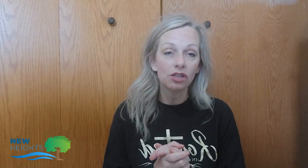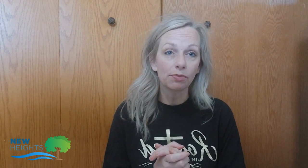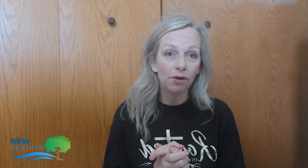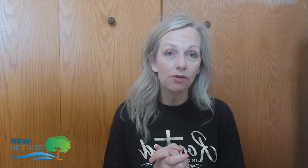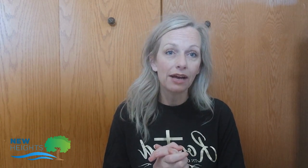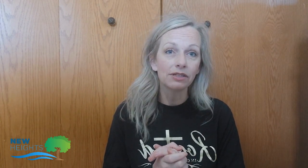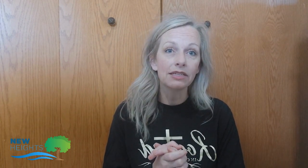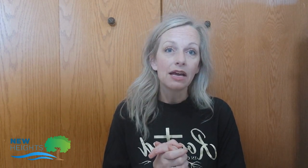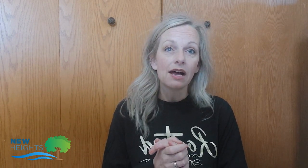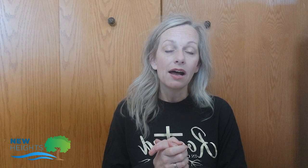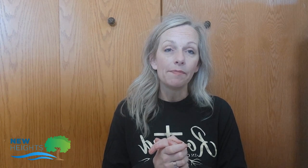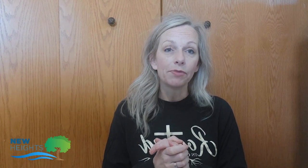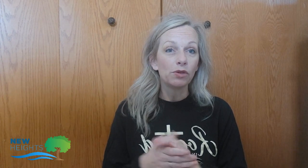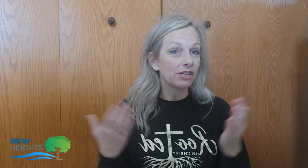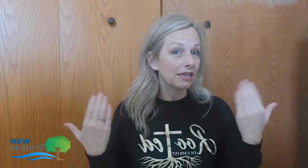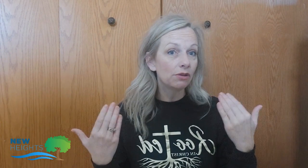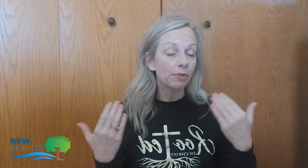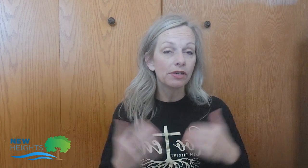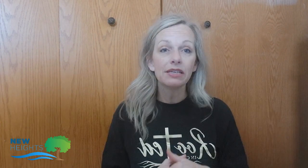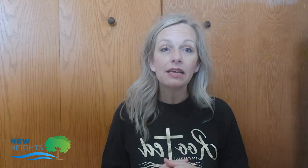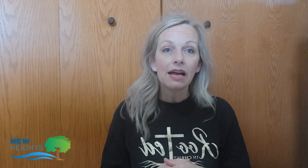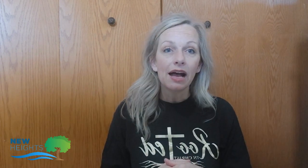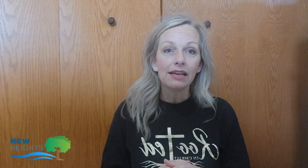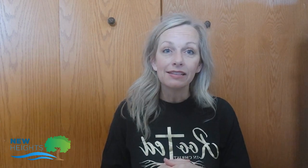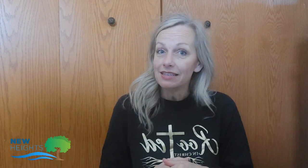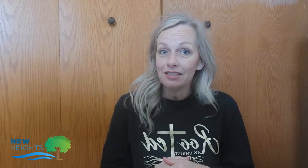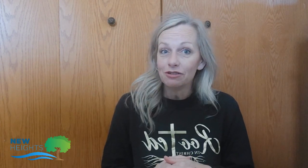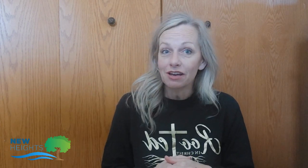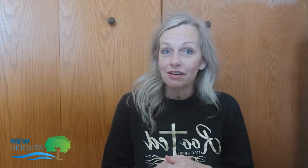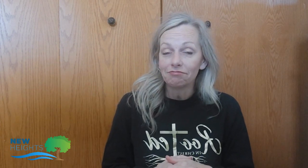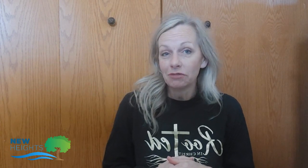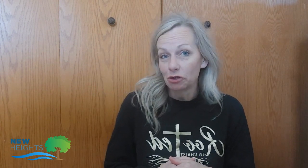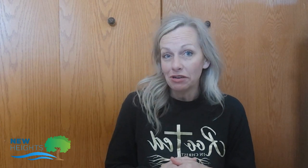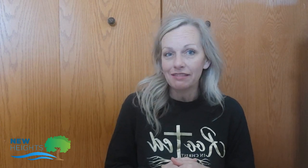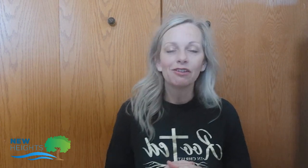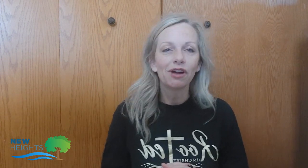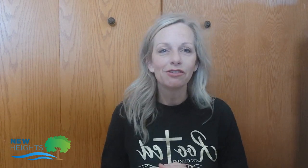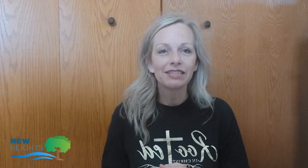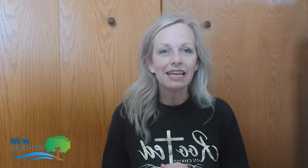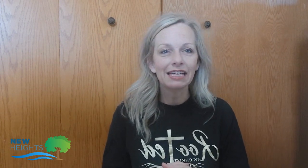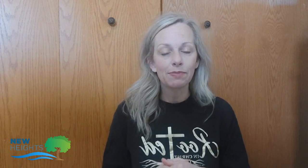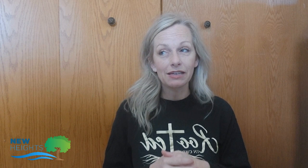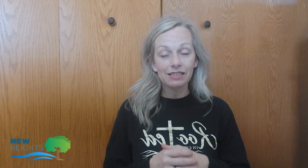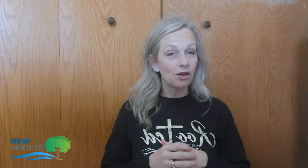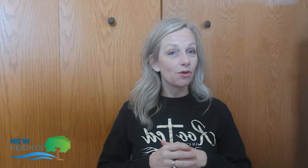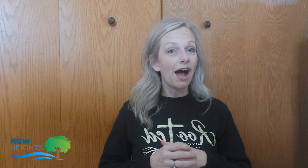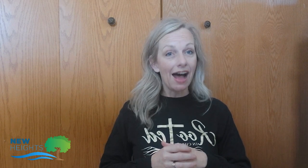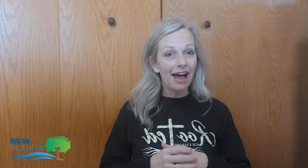of the pronouns, which as a hearing person, it's easier to learn, I think, or understand. But so